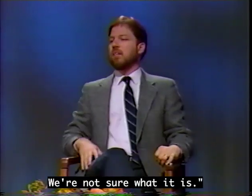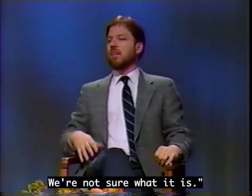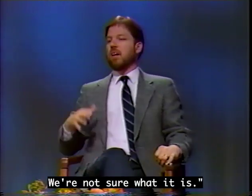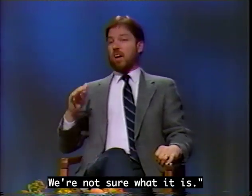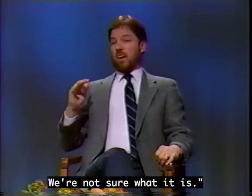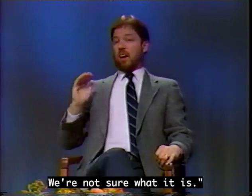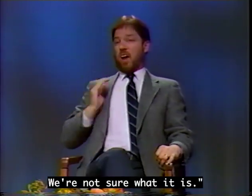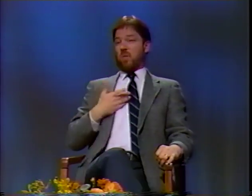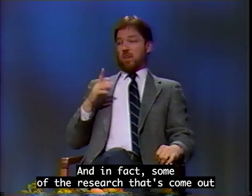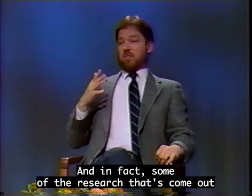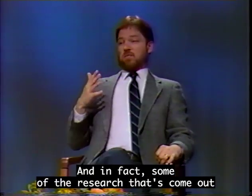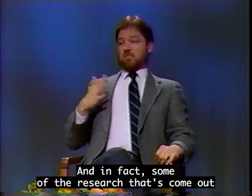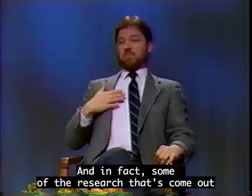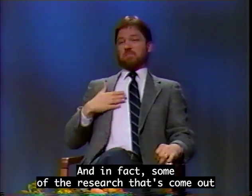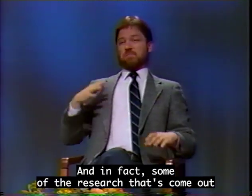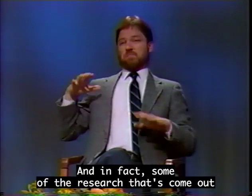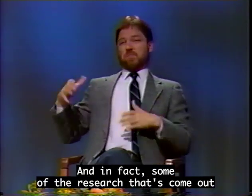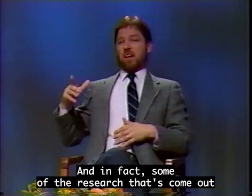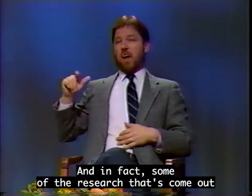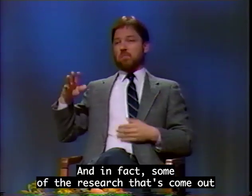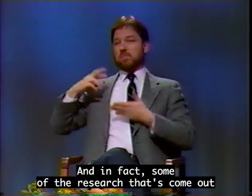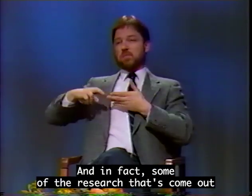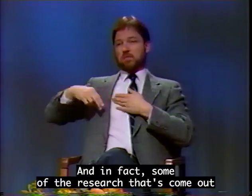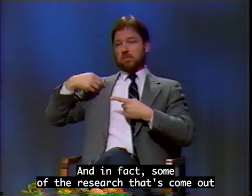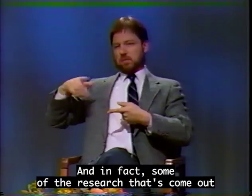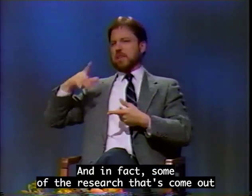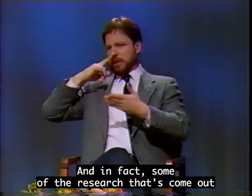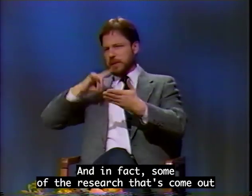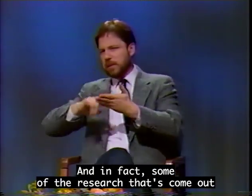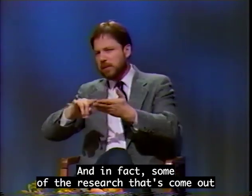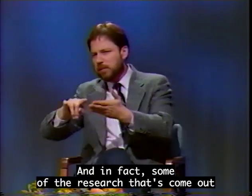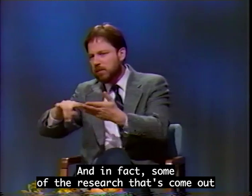is. And in fact, some of the research that's